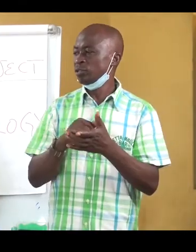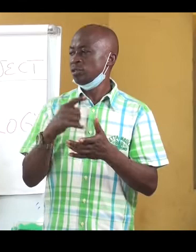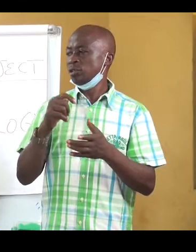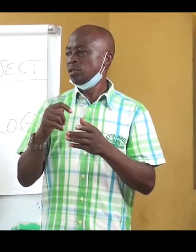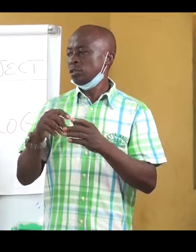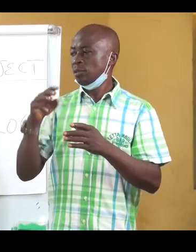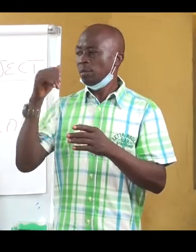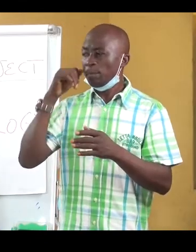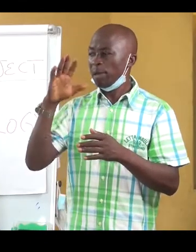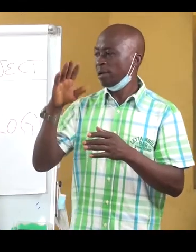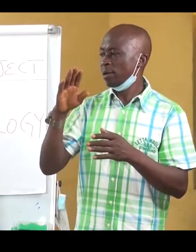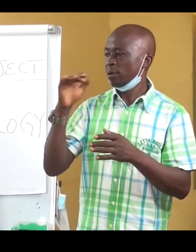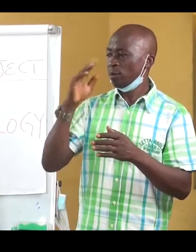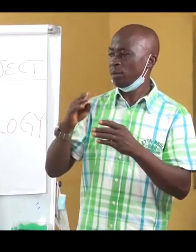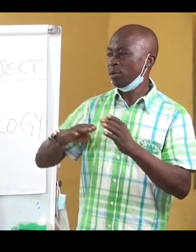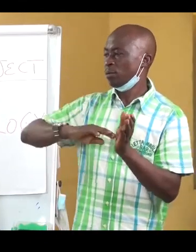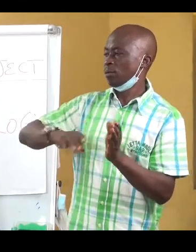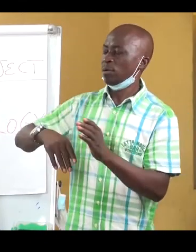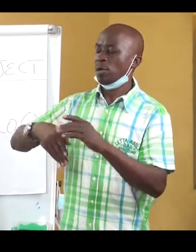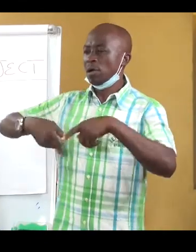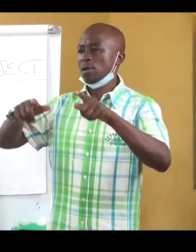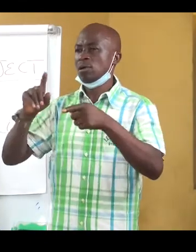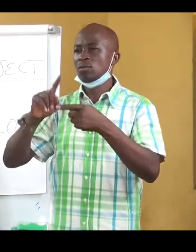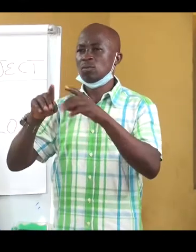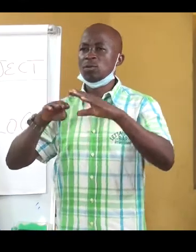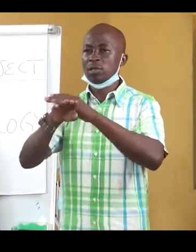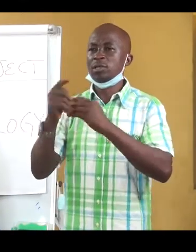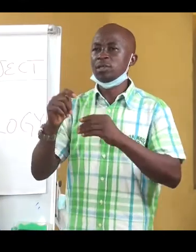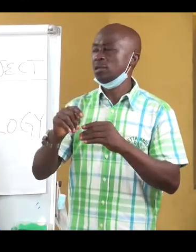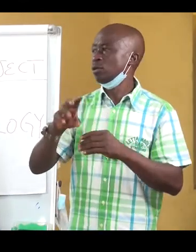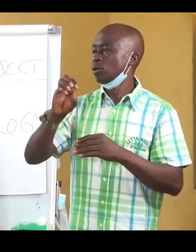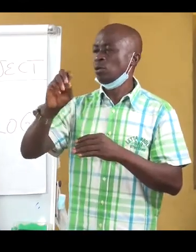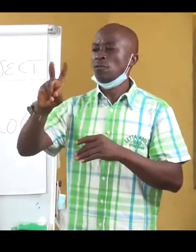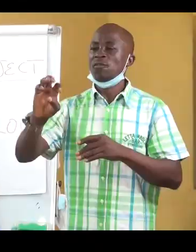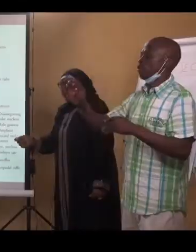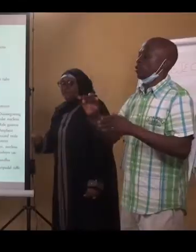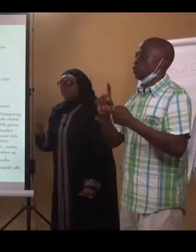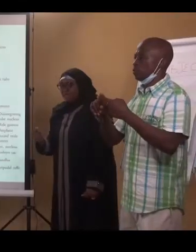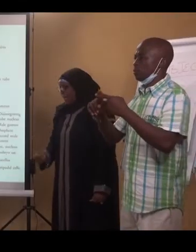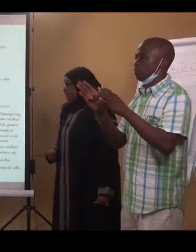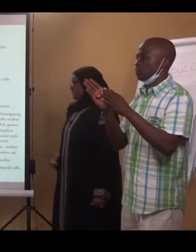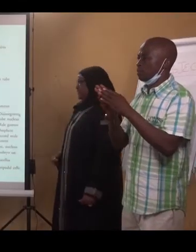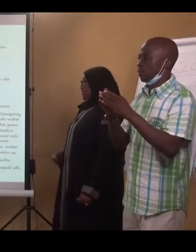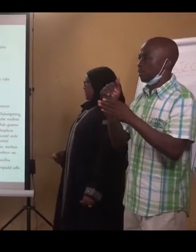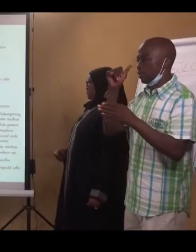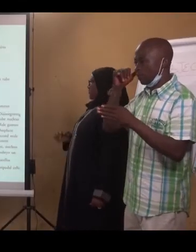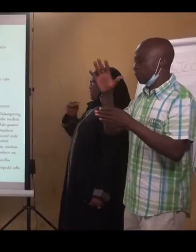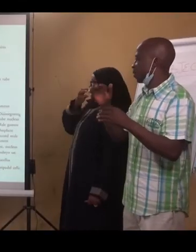gamete will be released into the ovary to go and meet the female gamete. Having